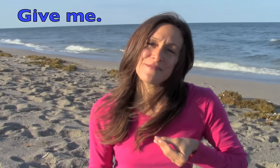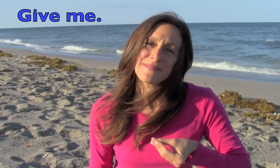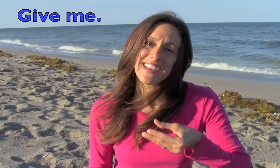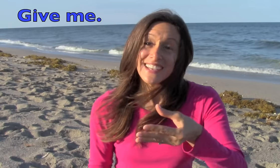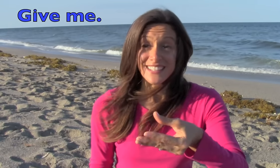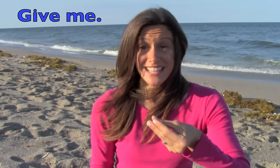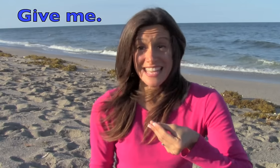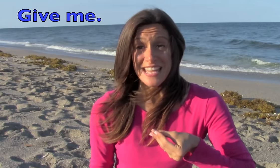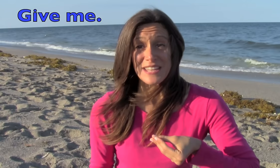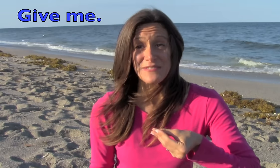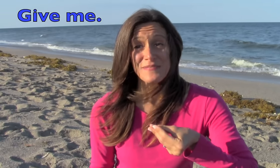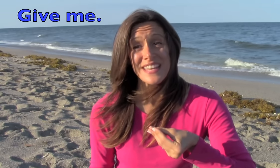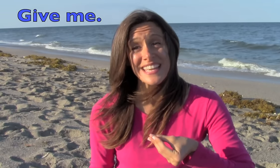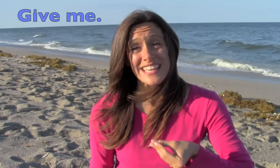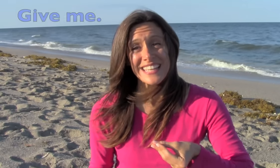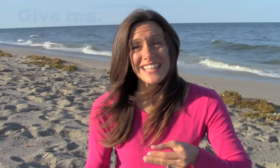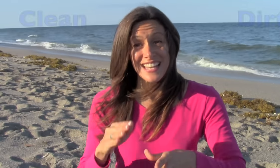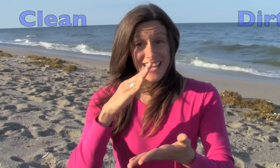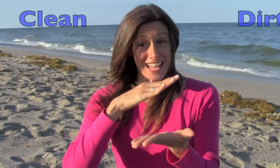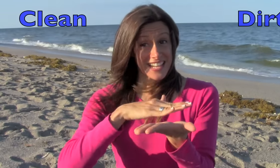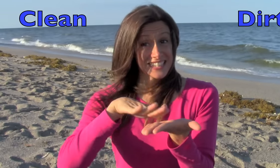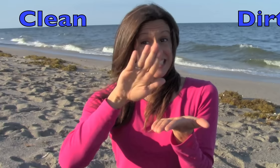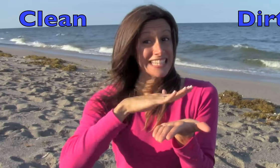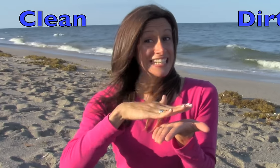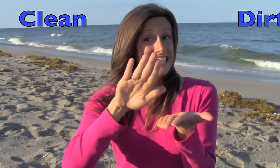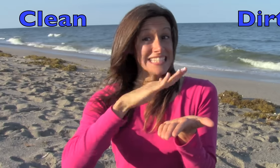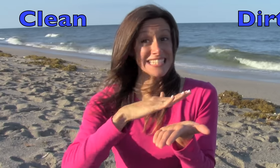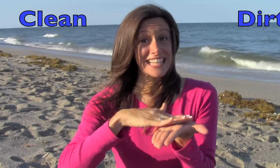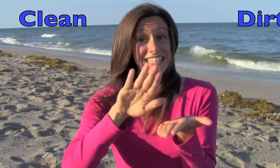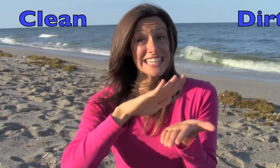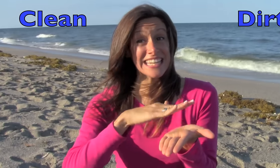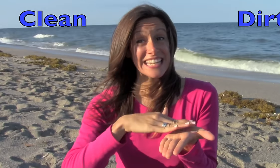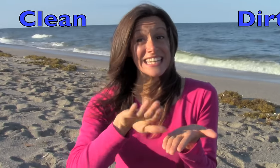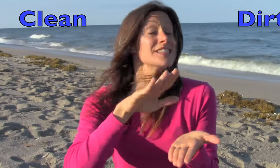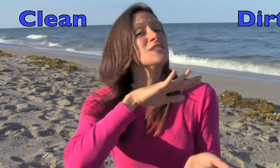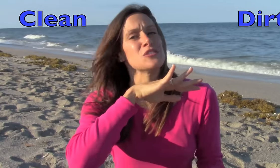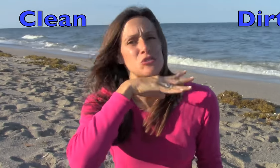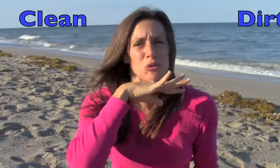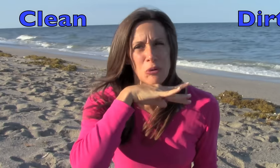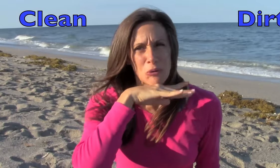me, give me. Clean, clean, dirty.